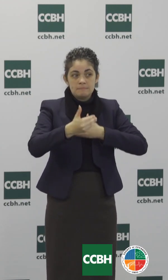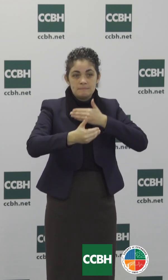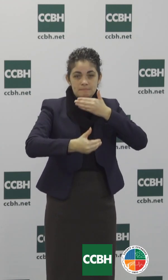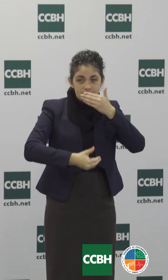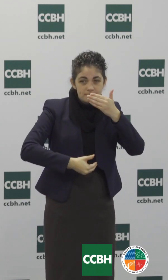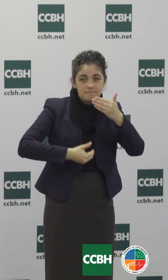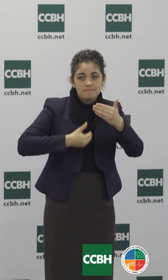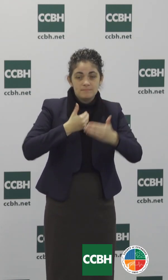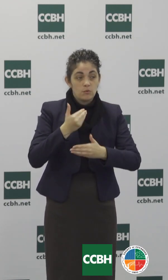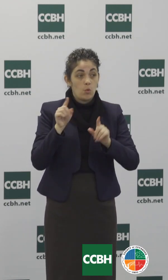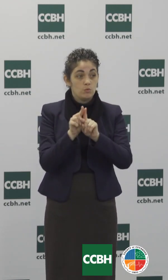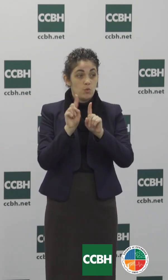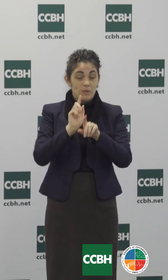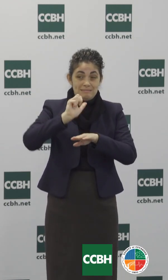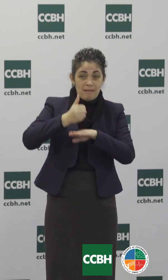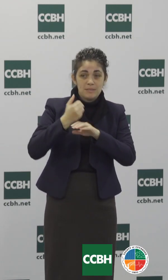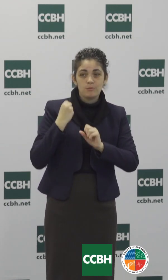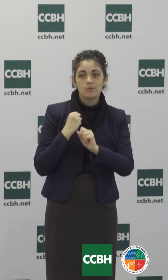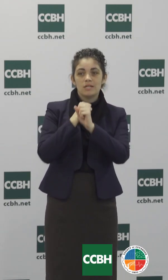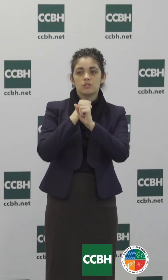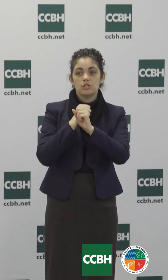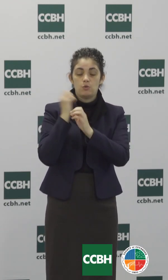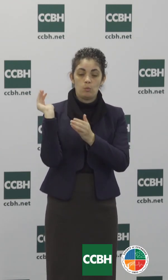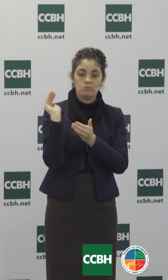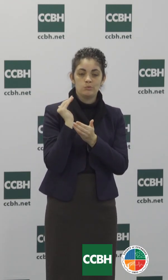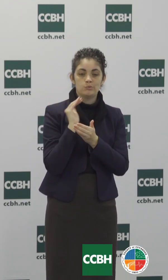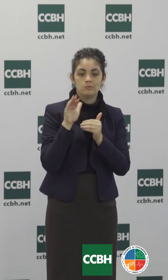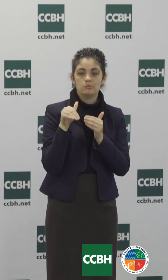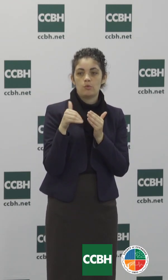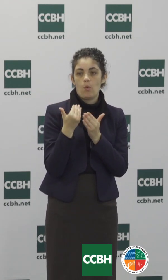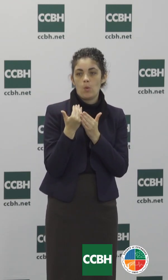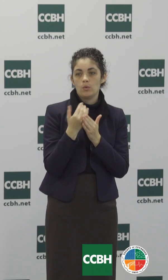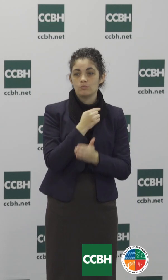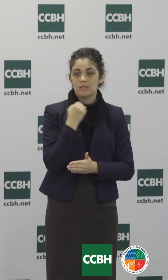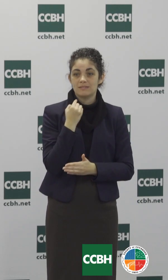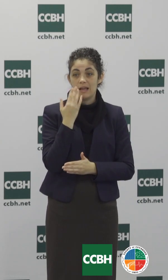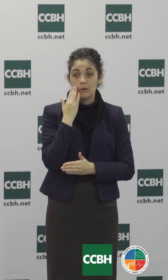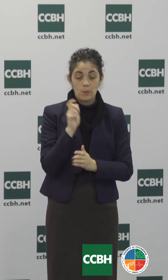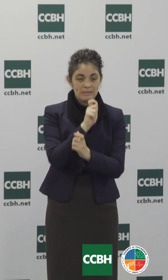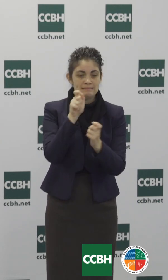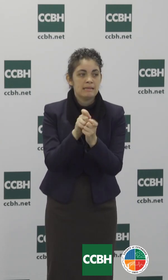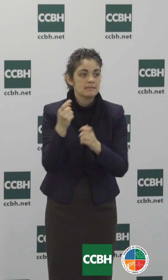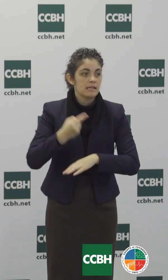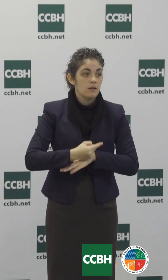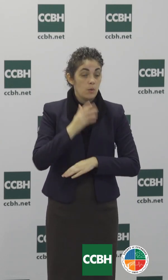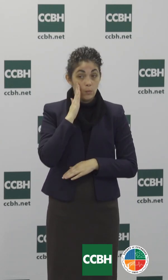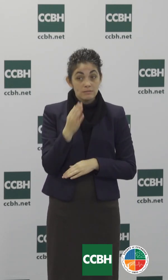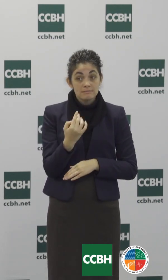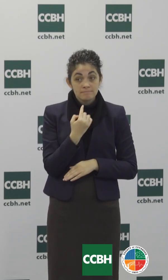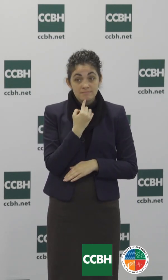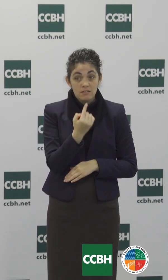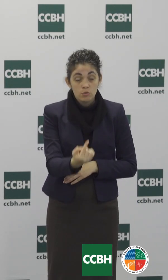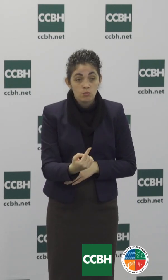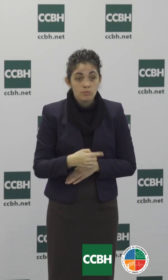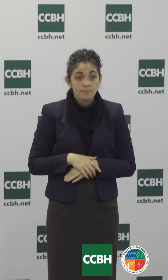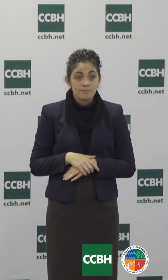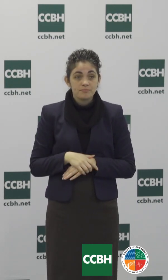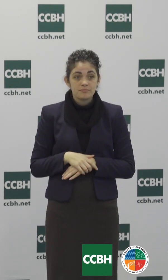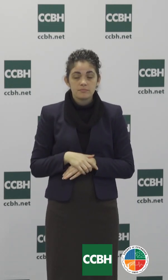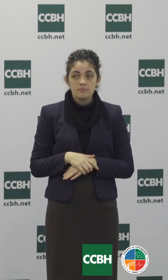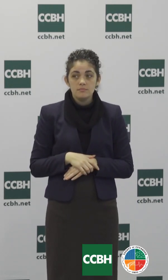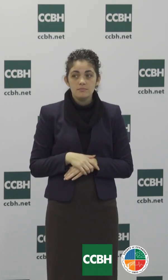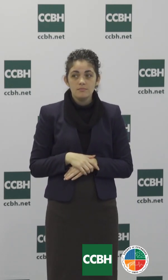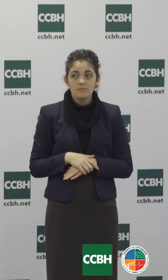with protections to try and reduce risk. I don't know what the exact date is, but I will tell you that we